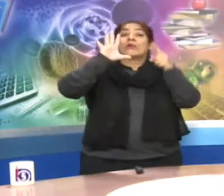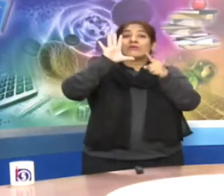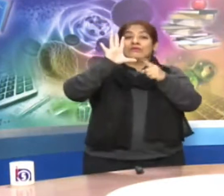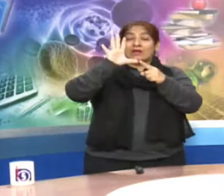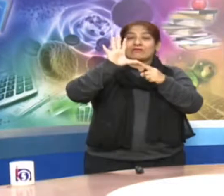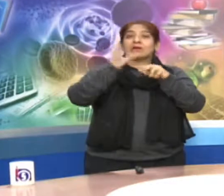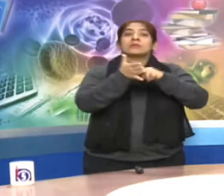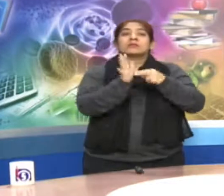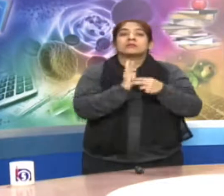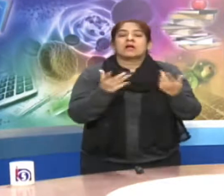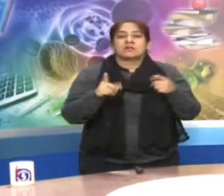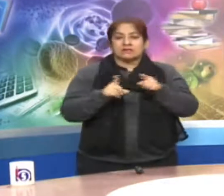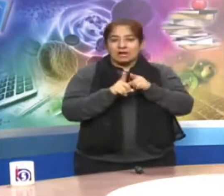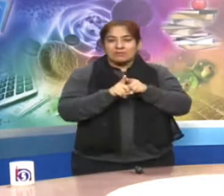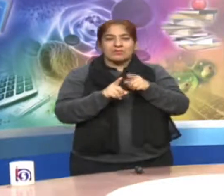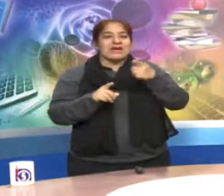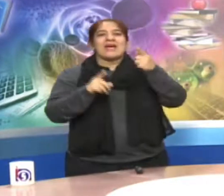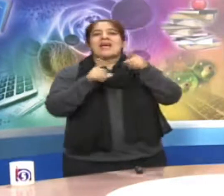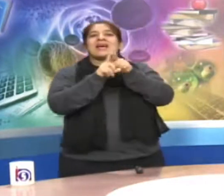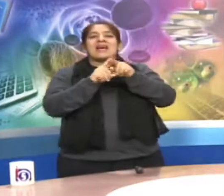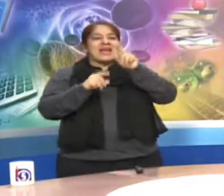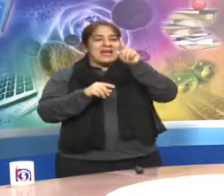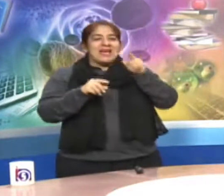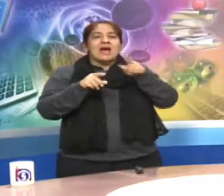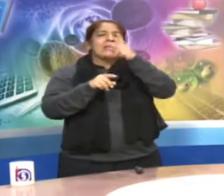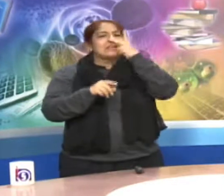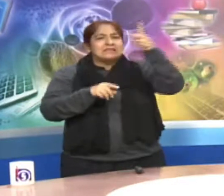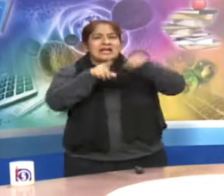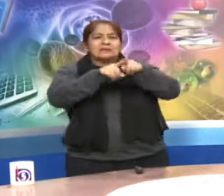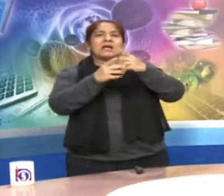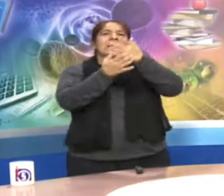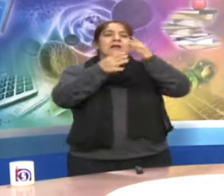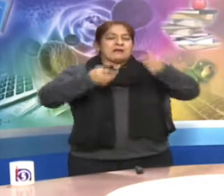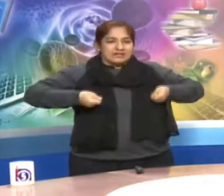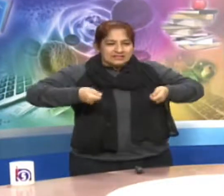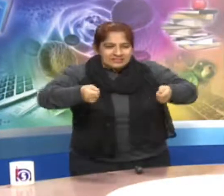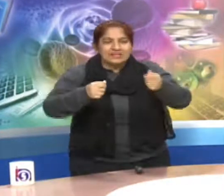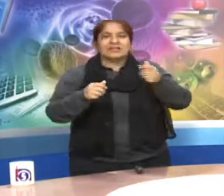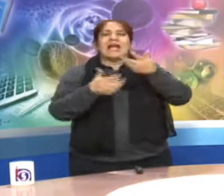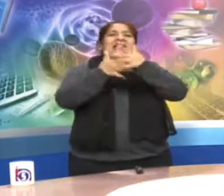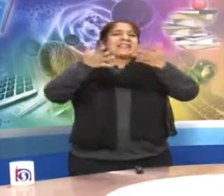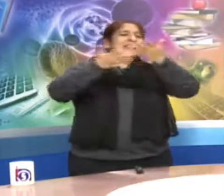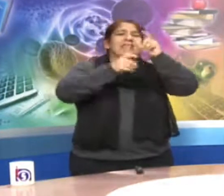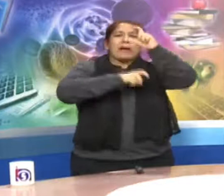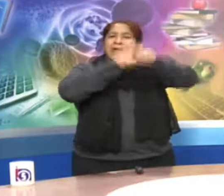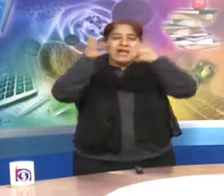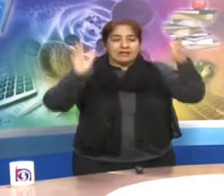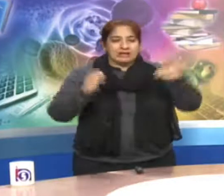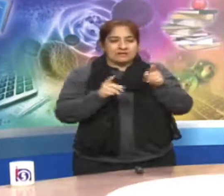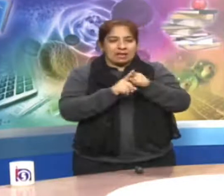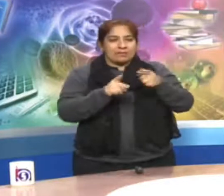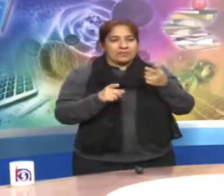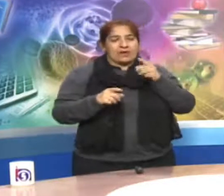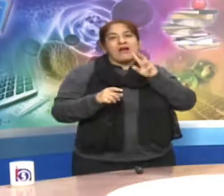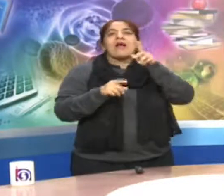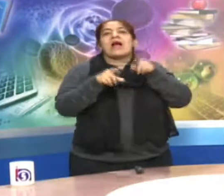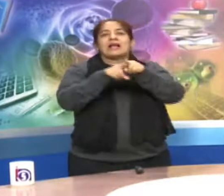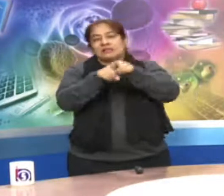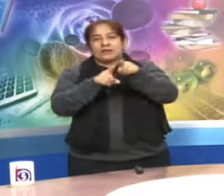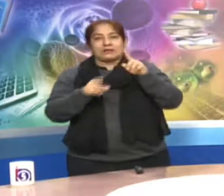Fifth point is use of false weights. So you see a lot of vendors